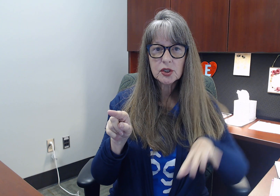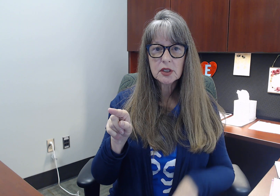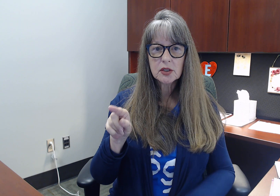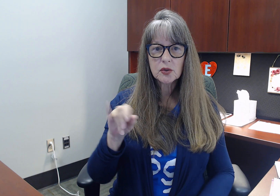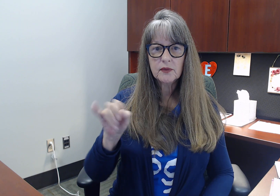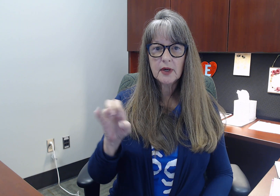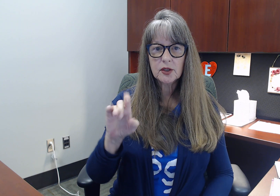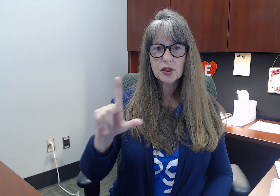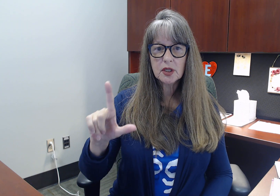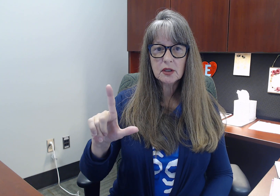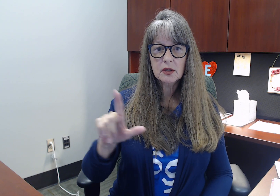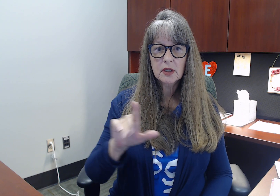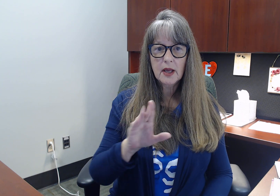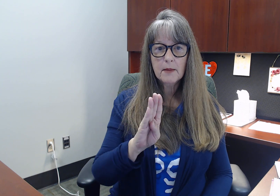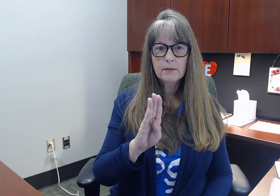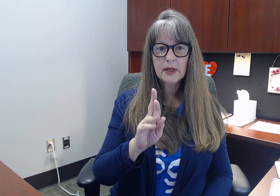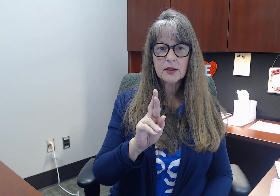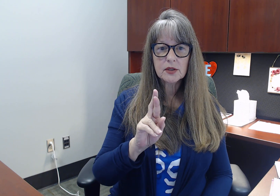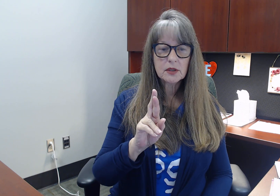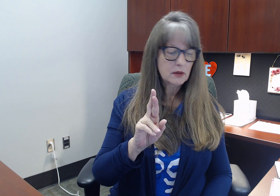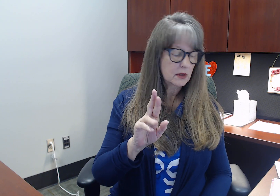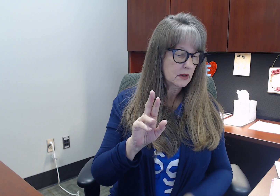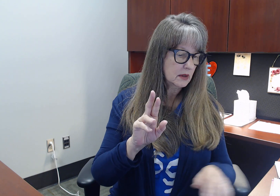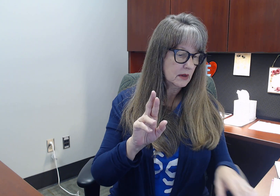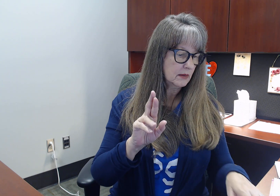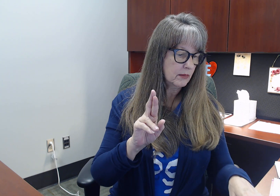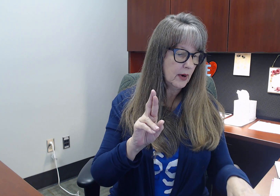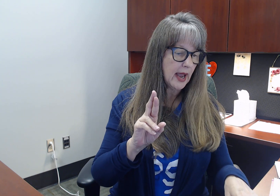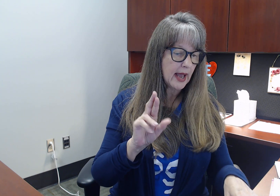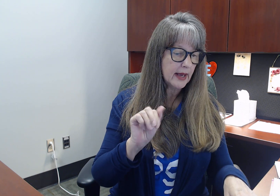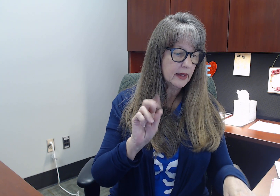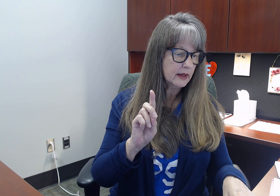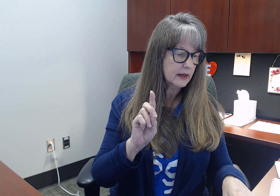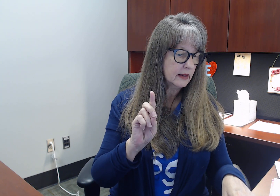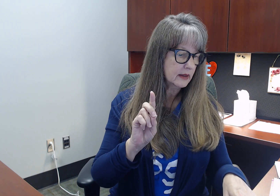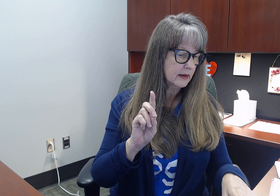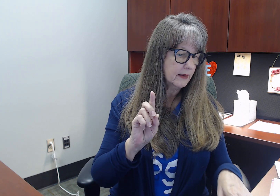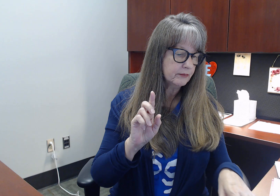so we've got Jill because Brad,